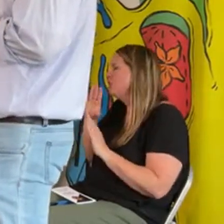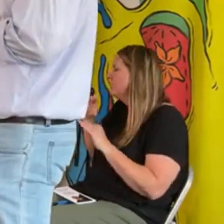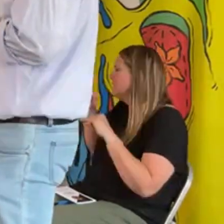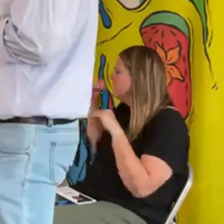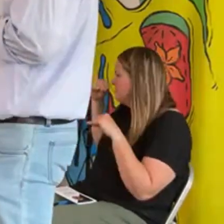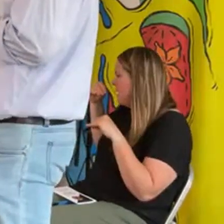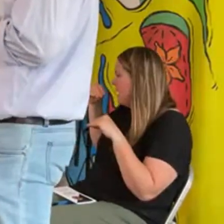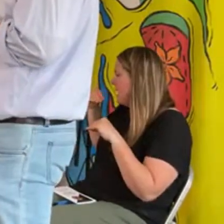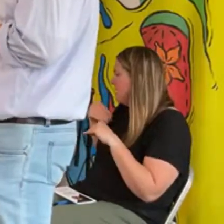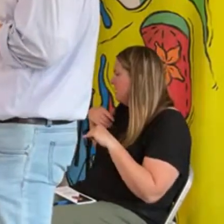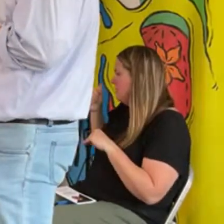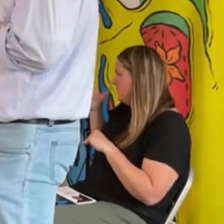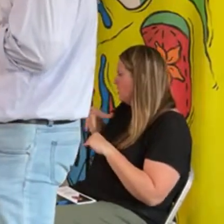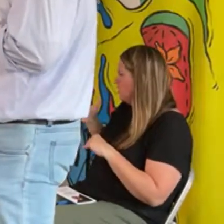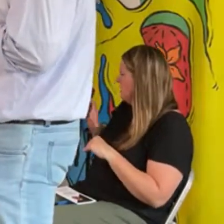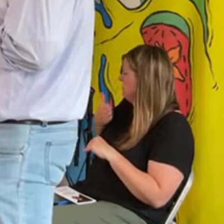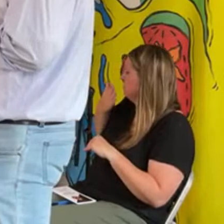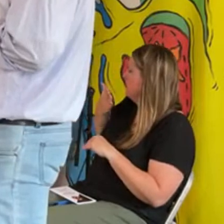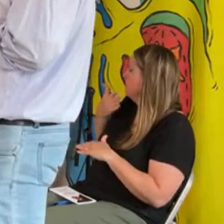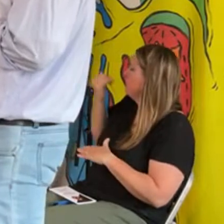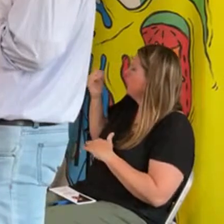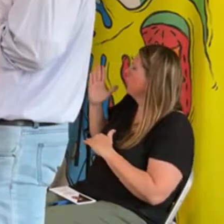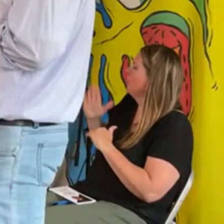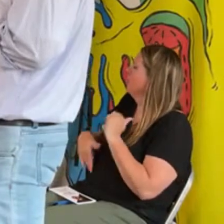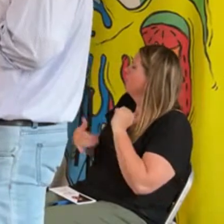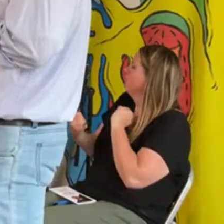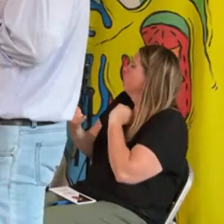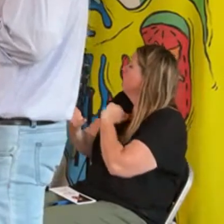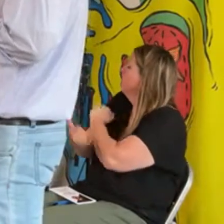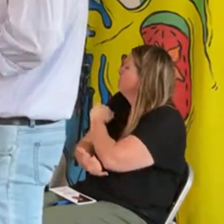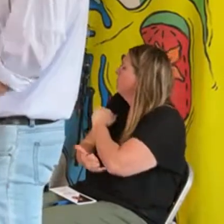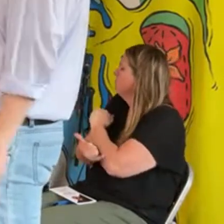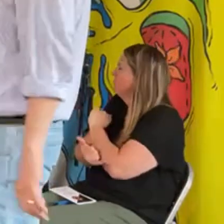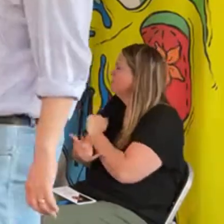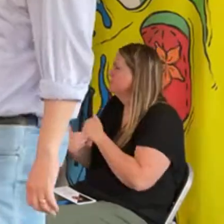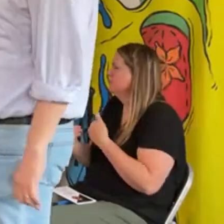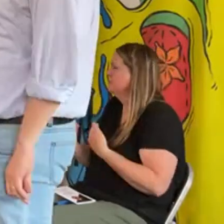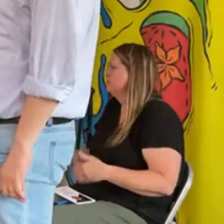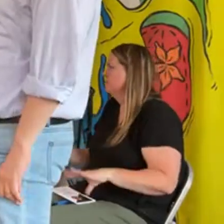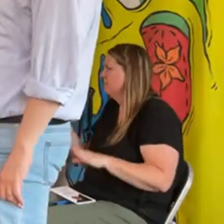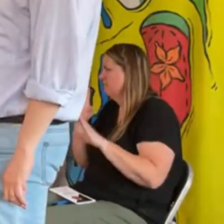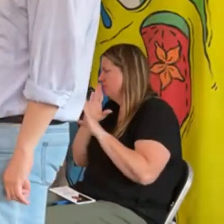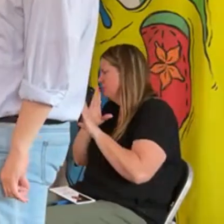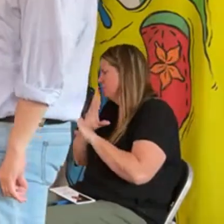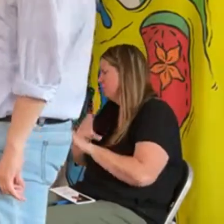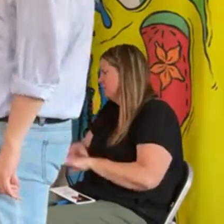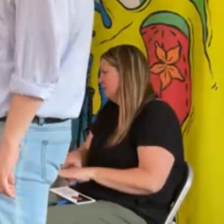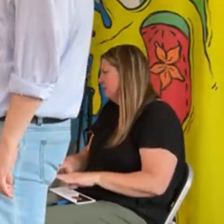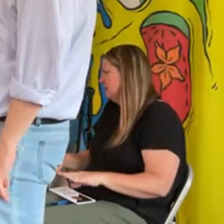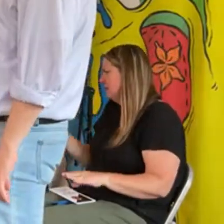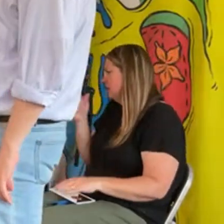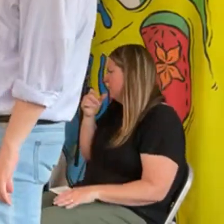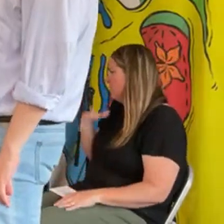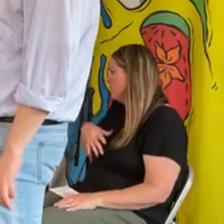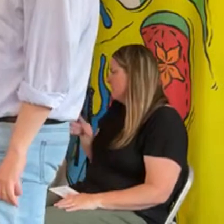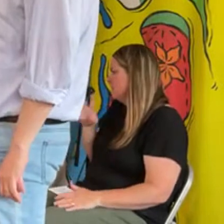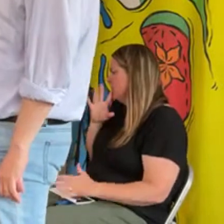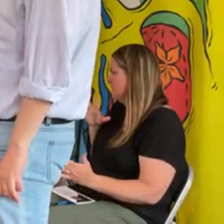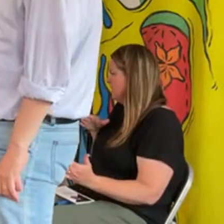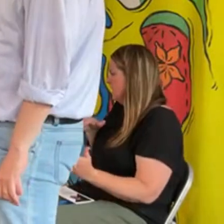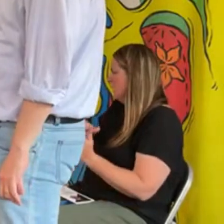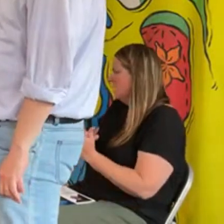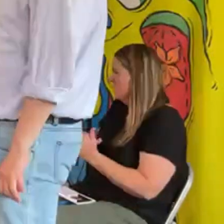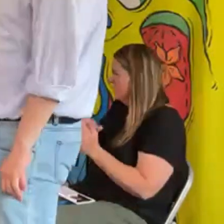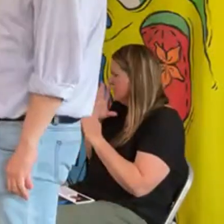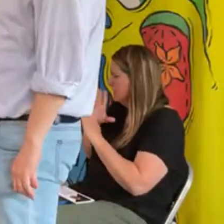smell better than his country, such as the silence of a woman who speaks again,